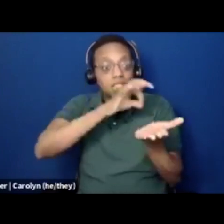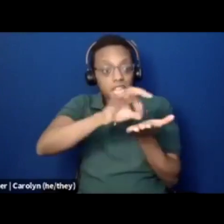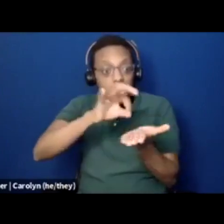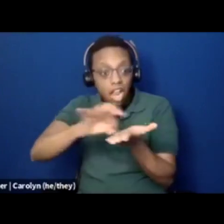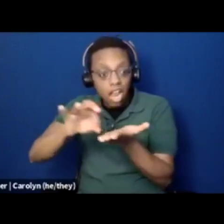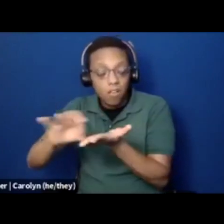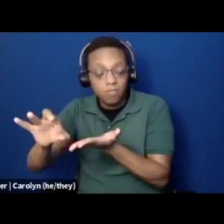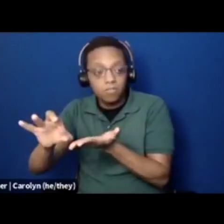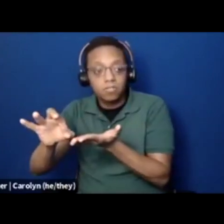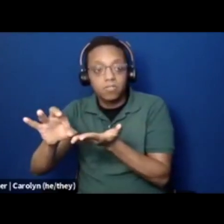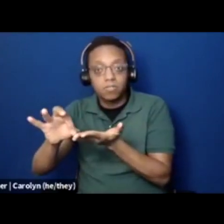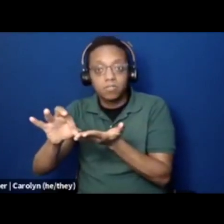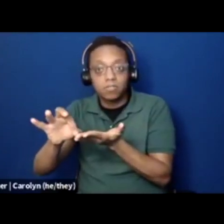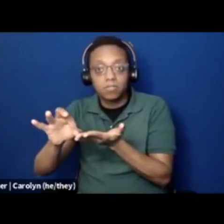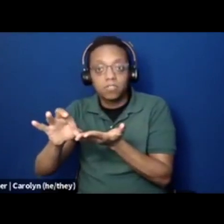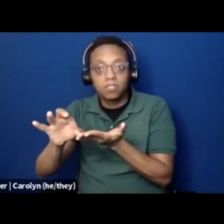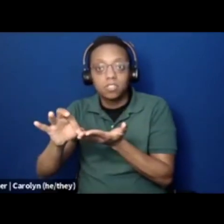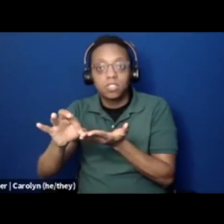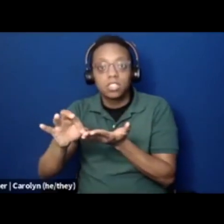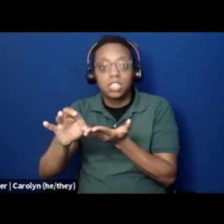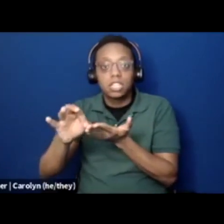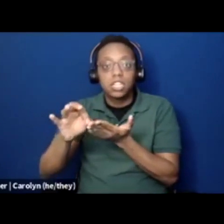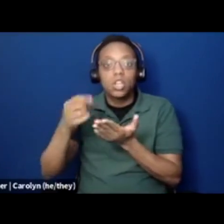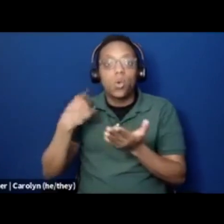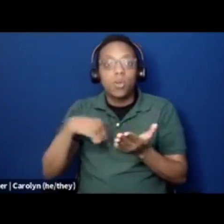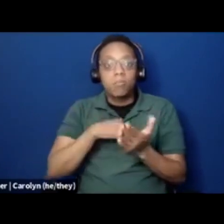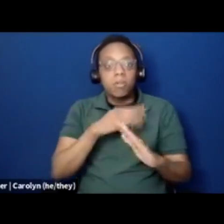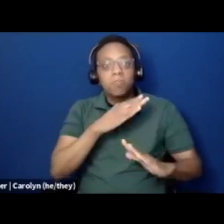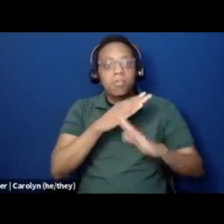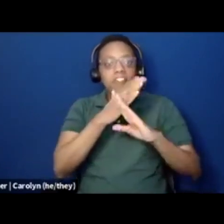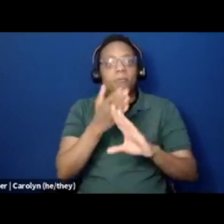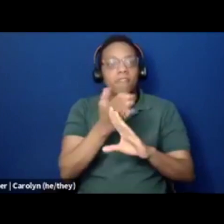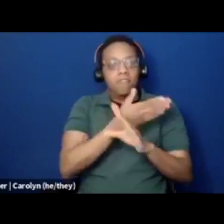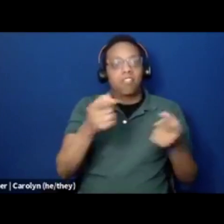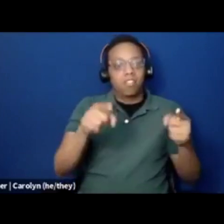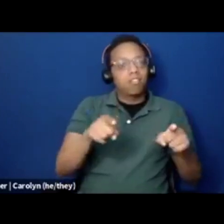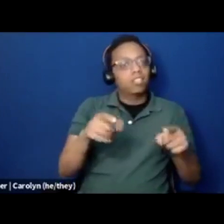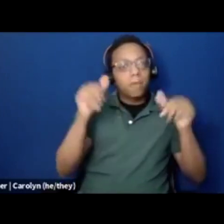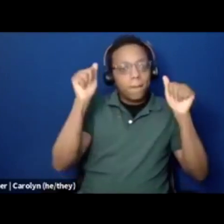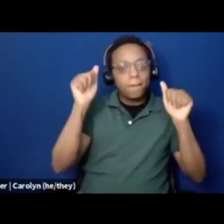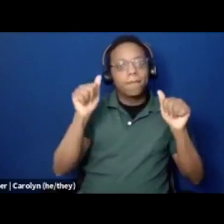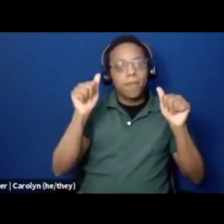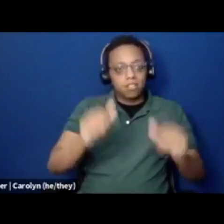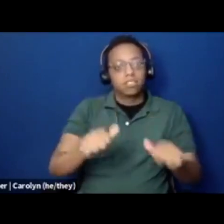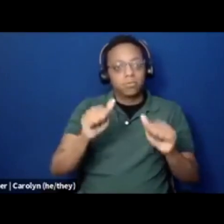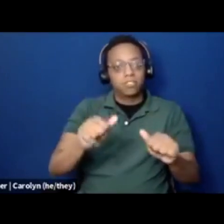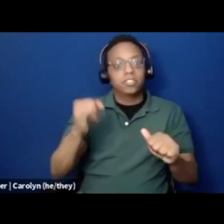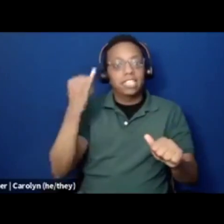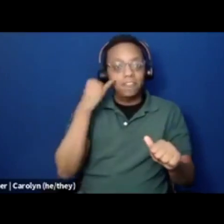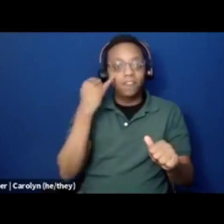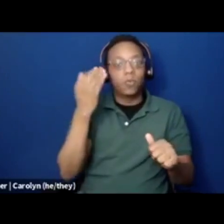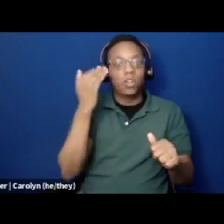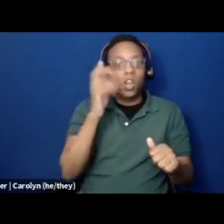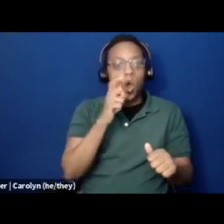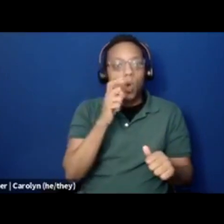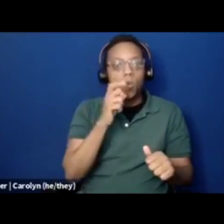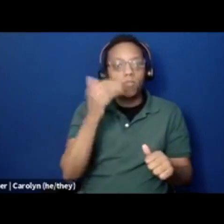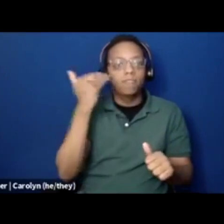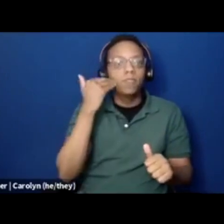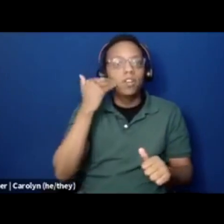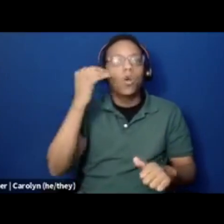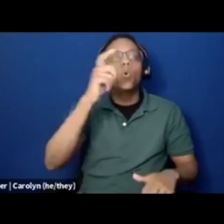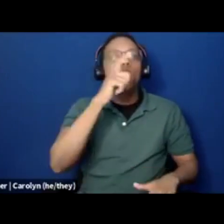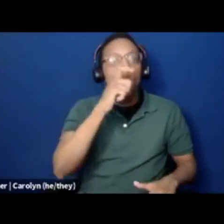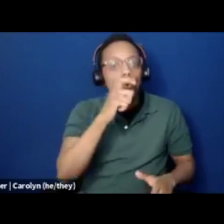on the federal level would be able to prevent these before they happen. So that's another huge thing we need to be